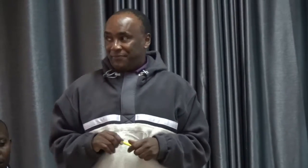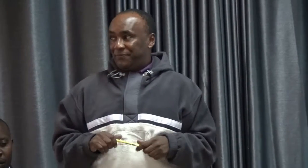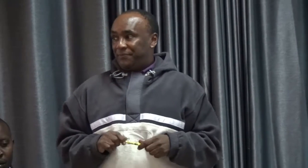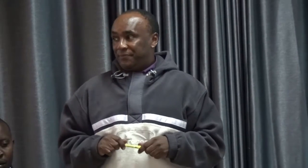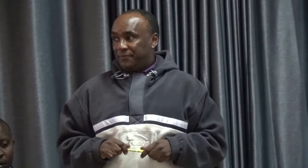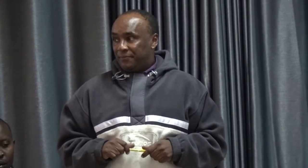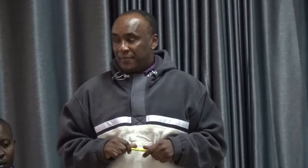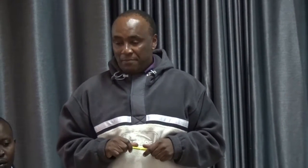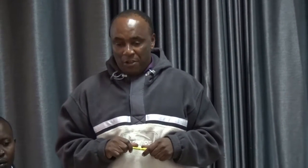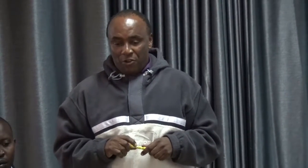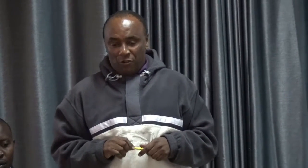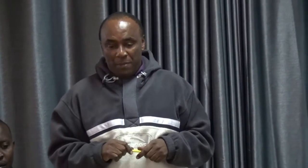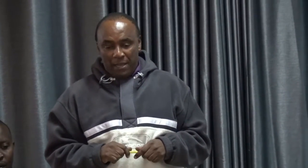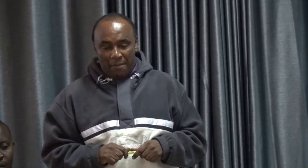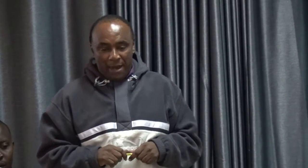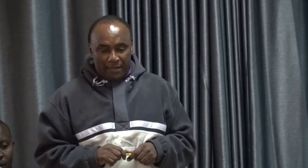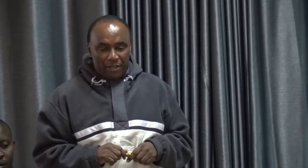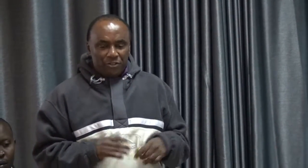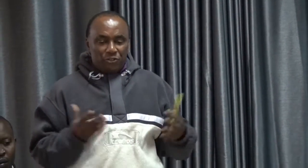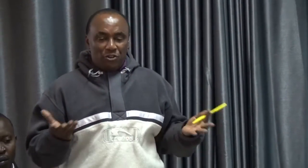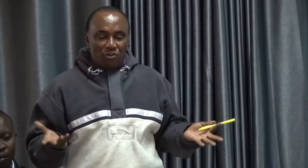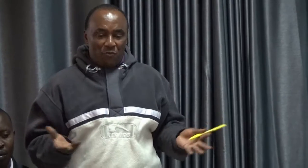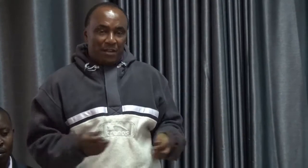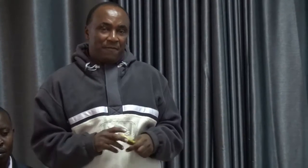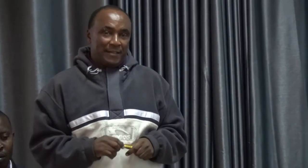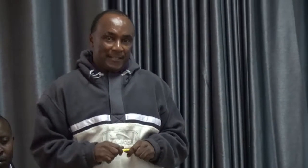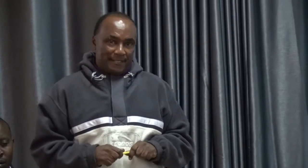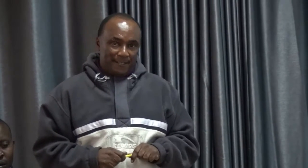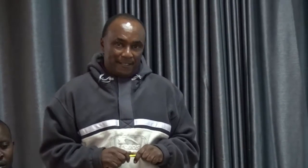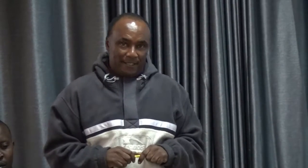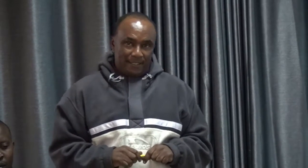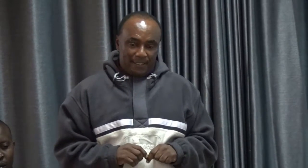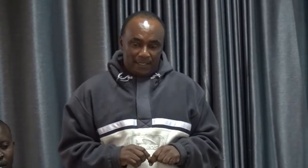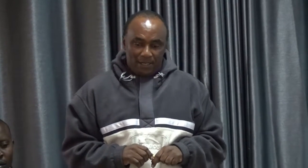communication may also be a barrier. Socioeconomic factors.